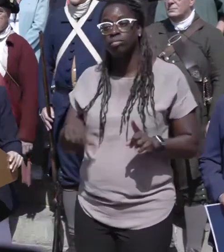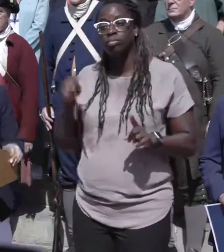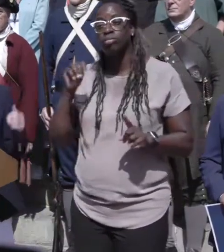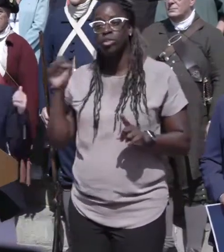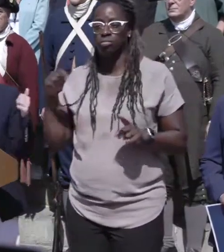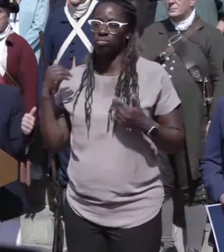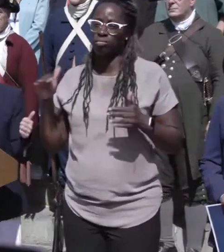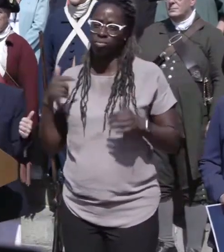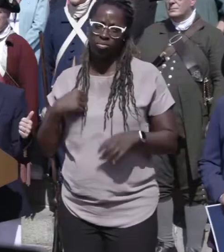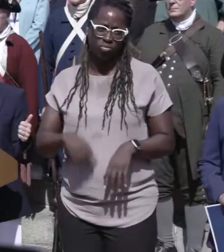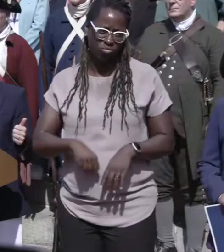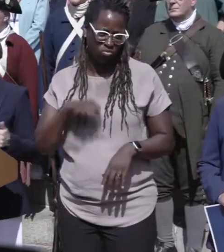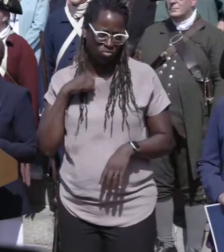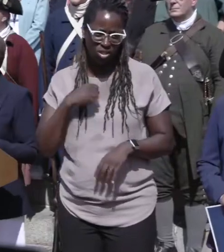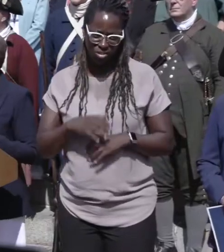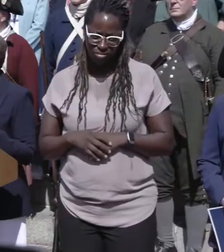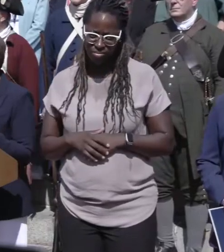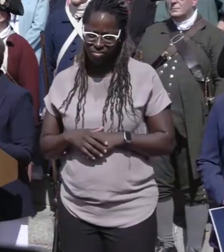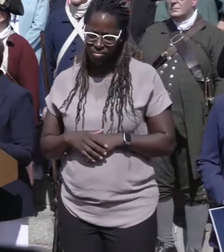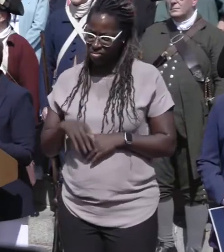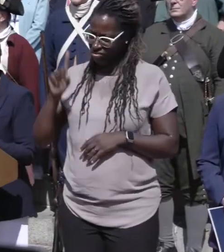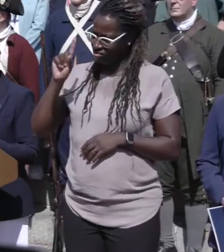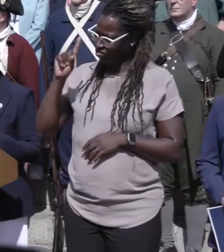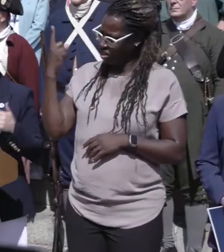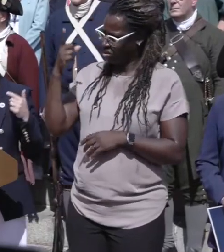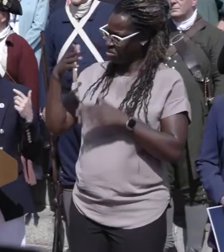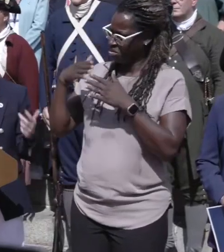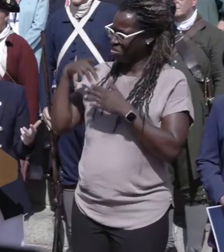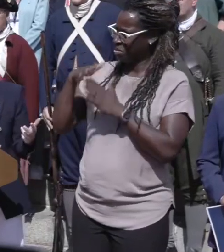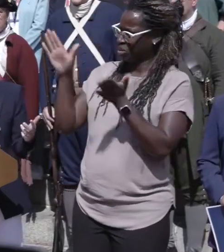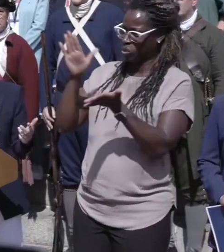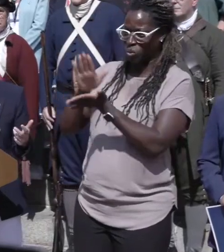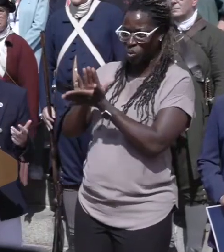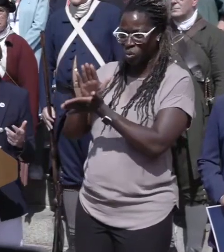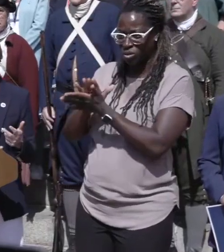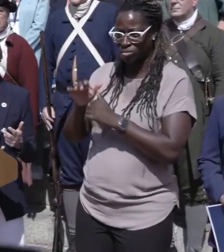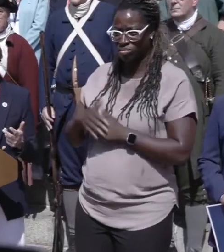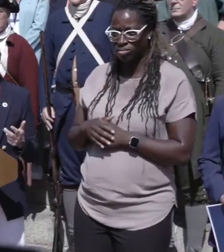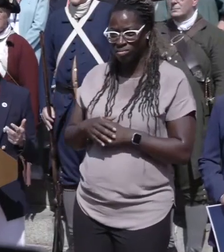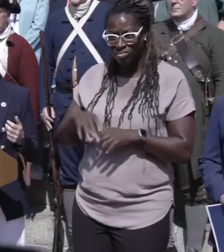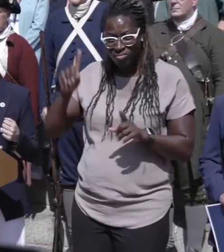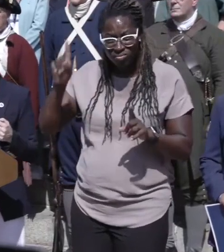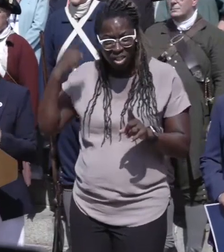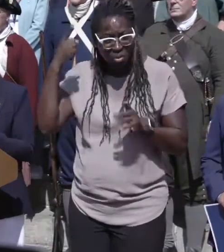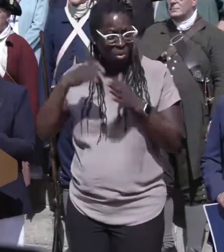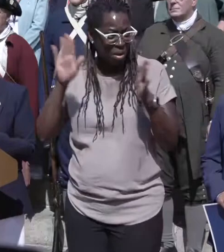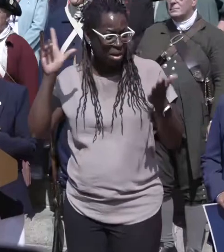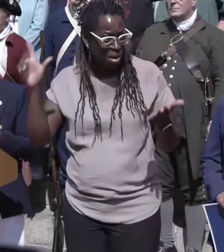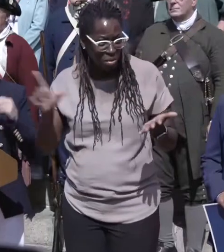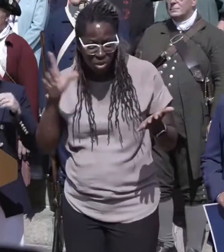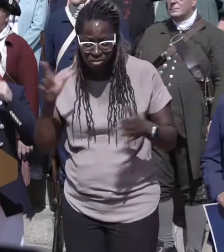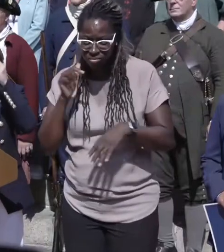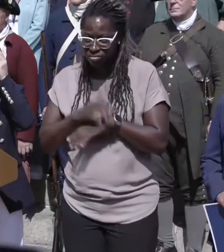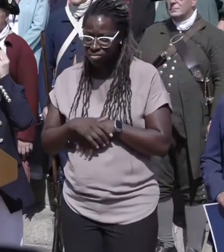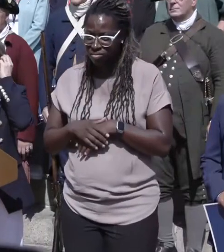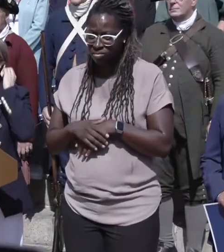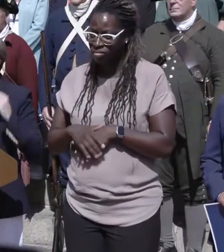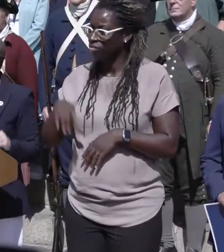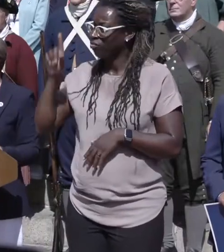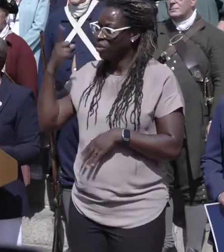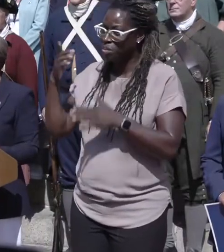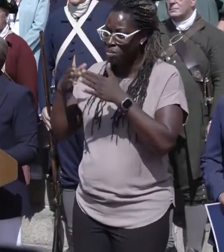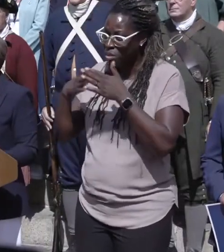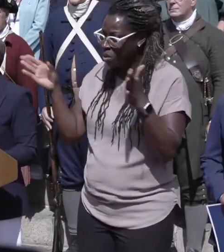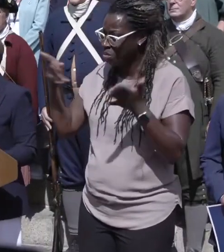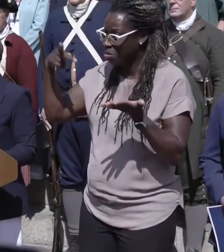America's first public school, first public library, first public park, right here in the Boston Common. Today, we